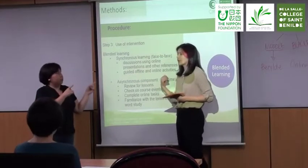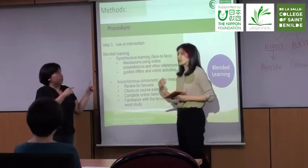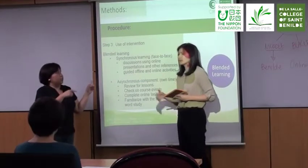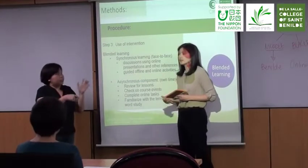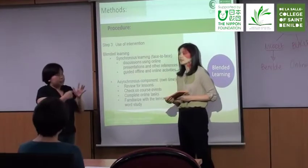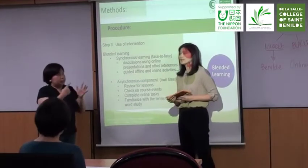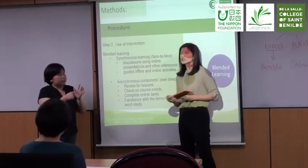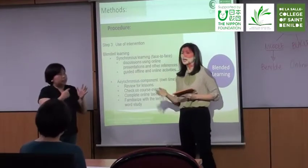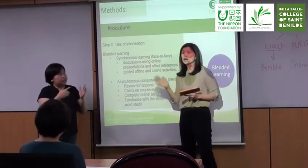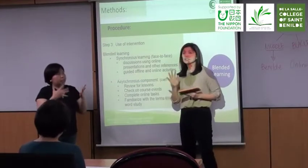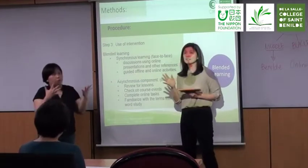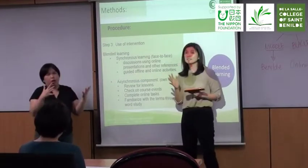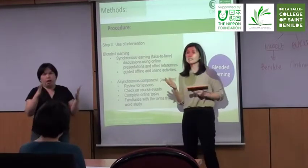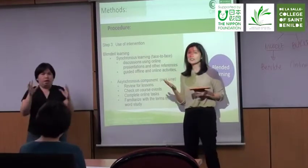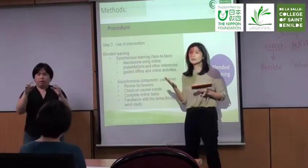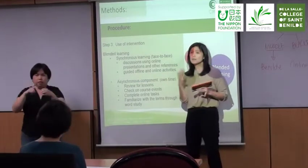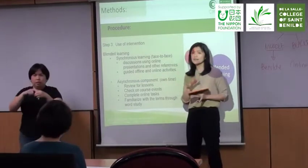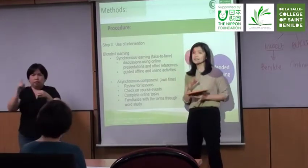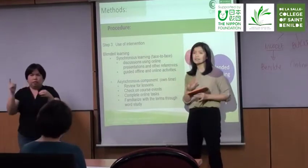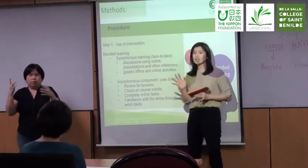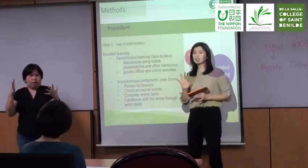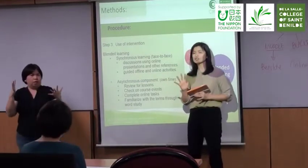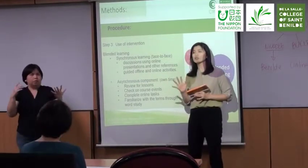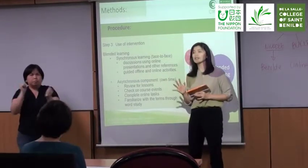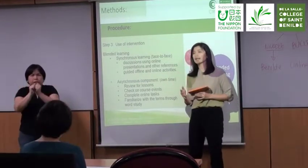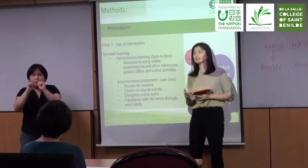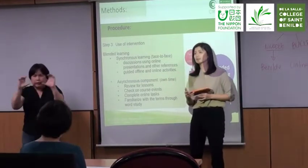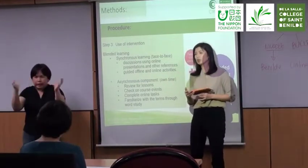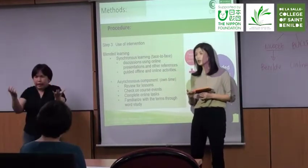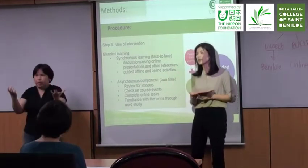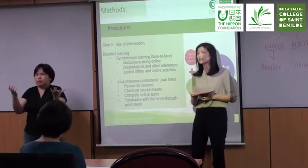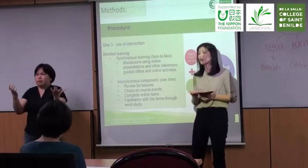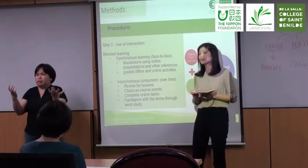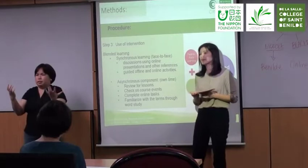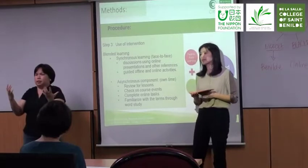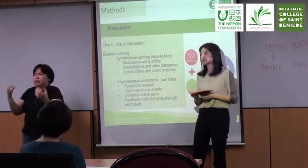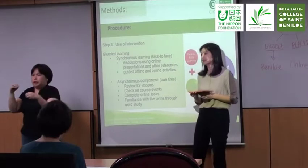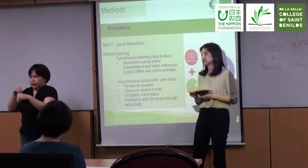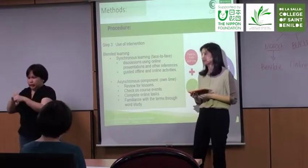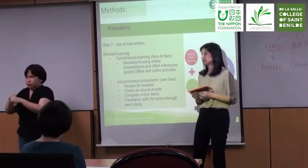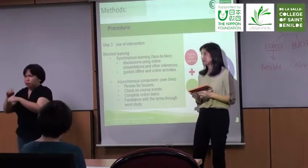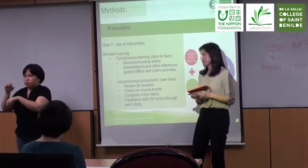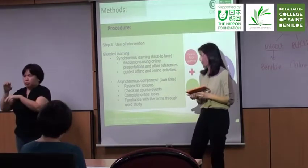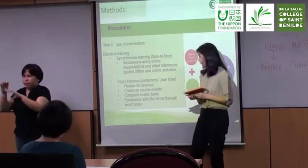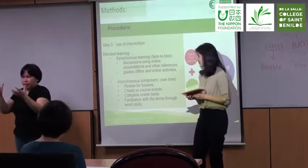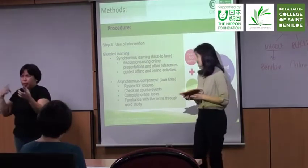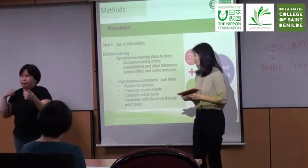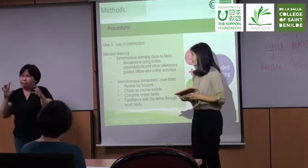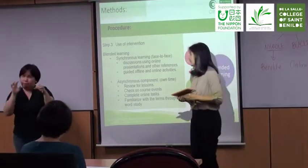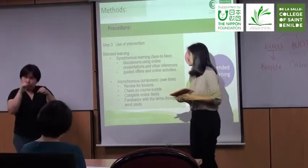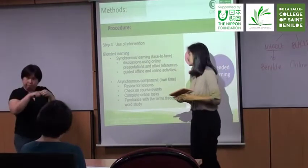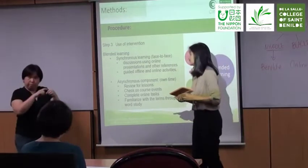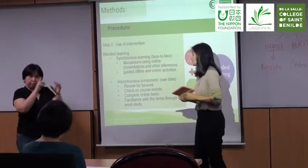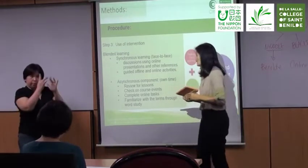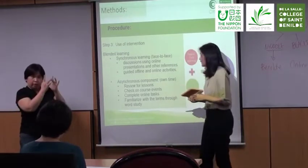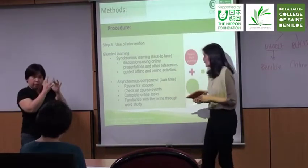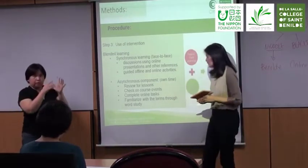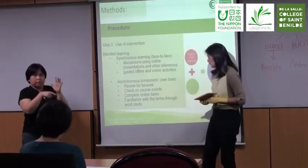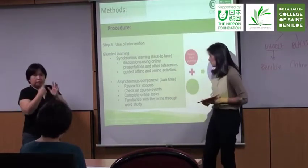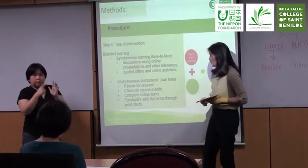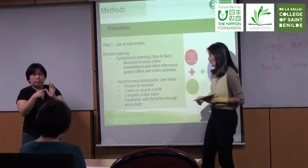offline and online activities. Our activities are mixed, not just online. We also have offline activities.